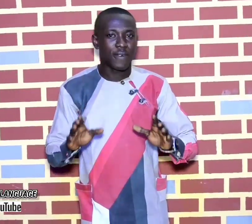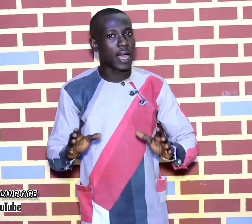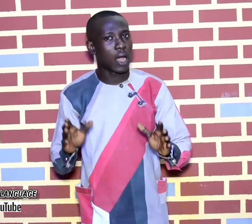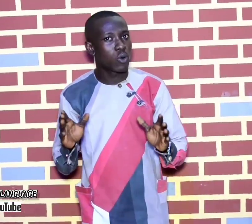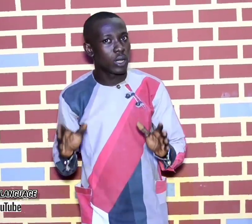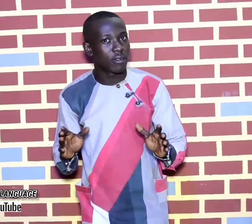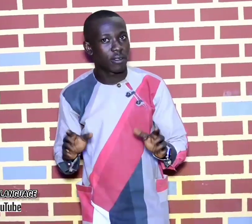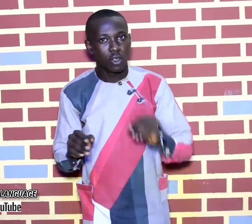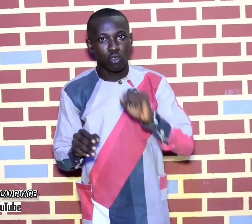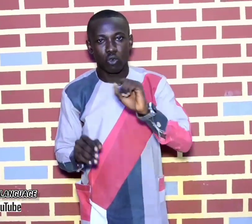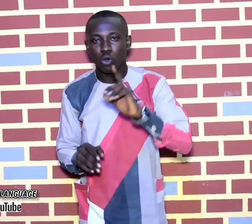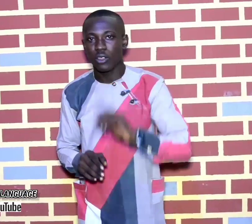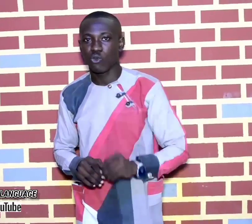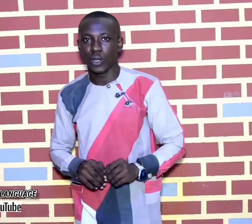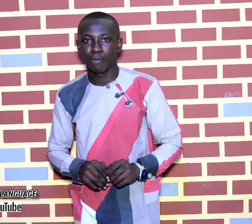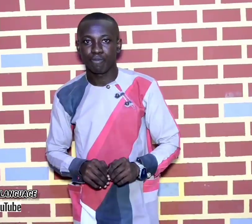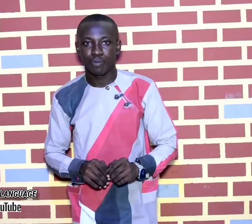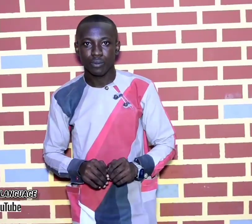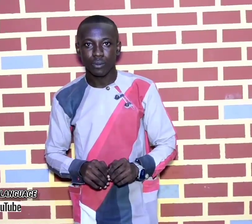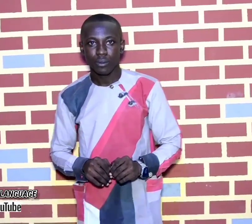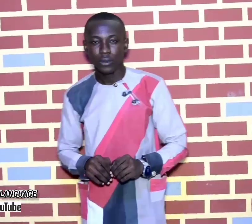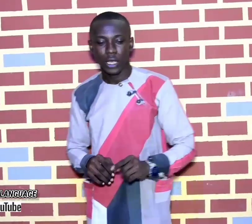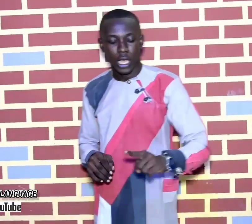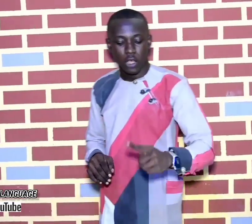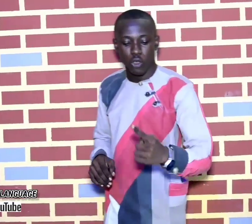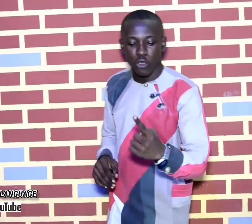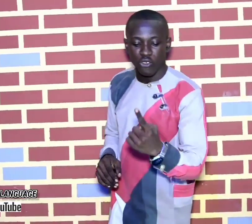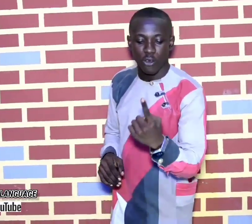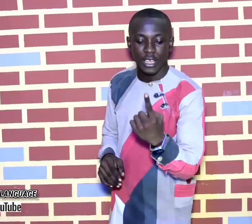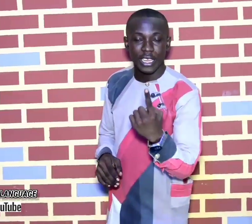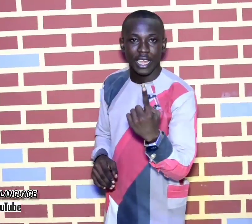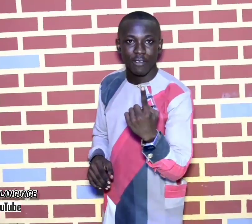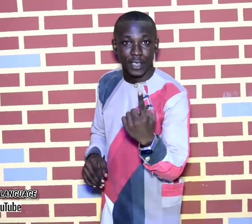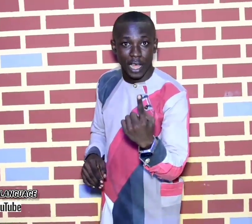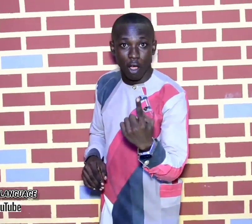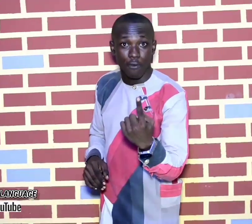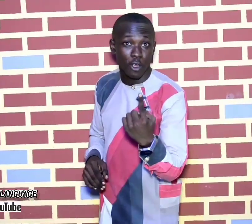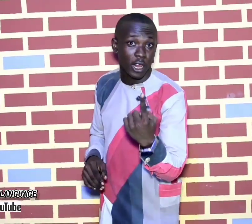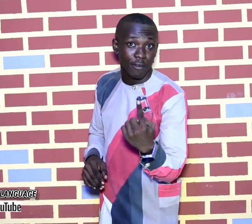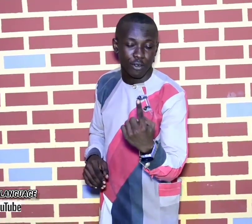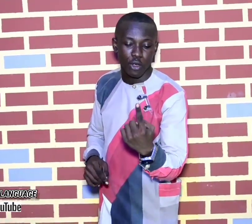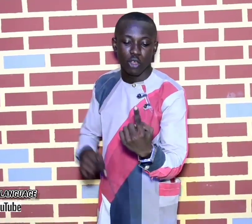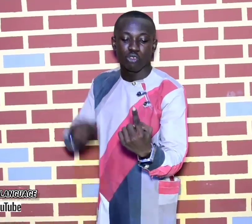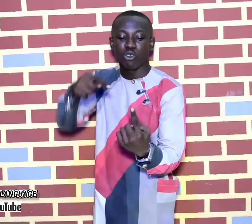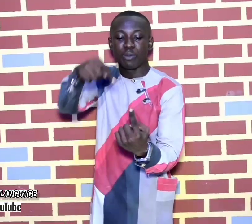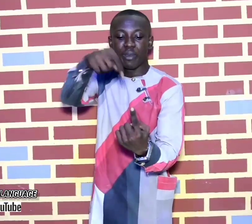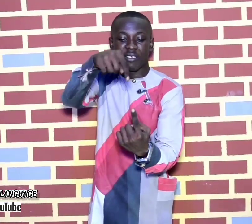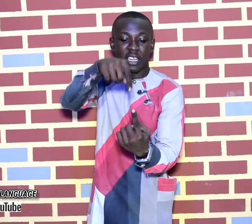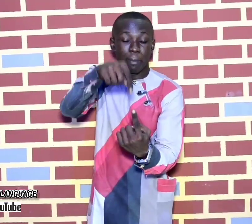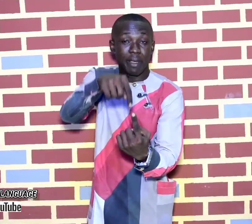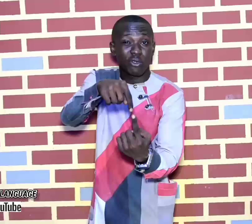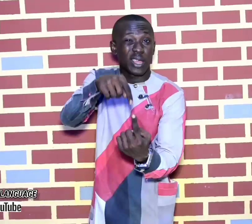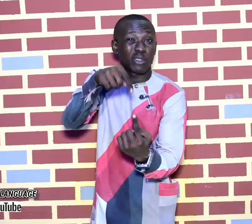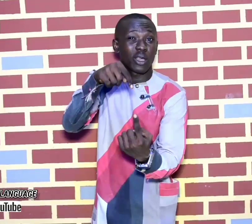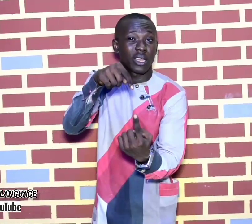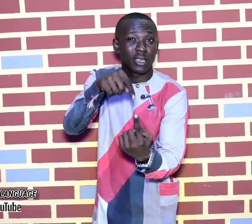and accurate, you go this way. You use your index finger of your left to represent the person you are talking